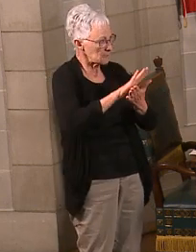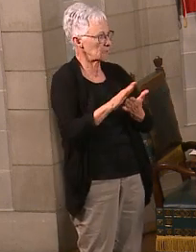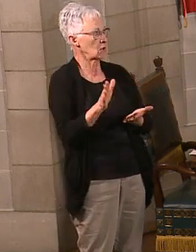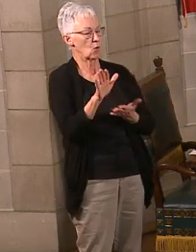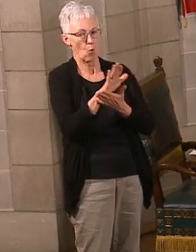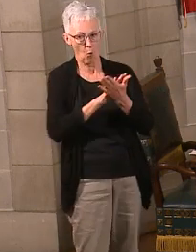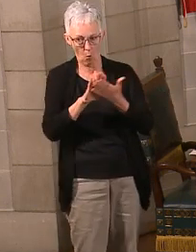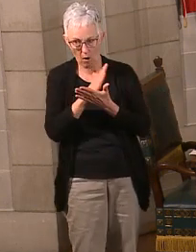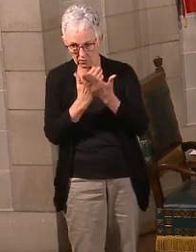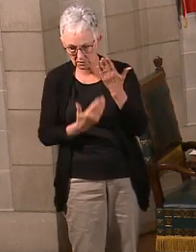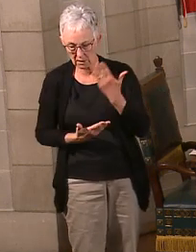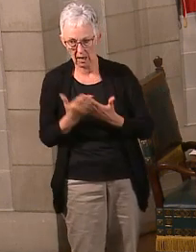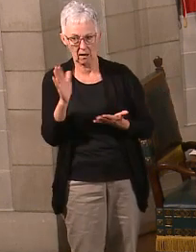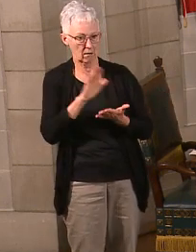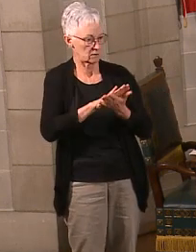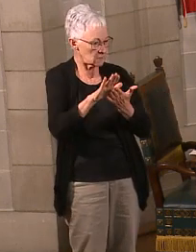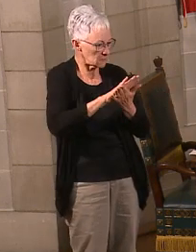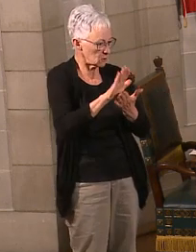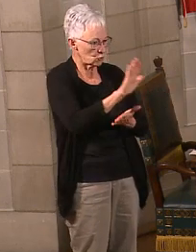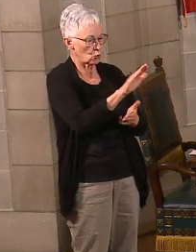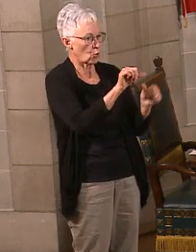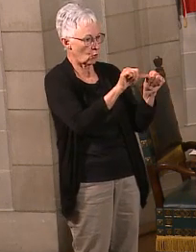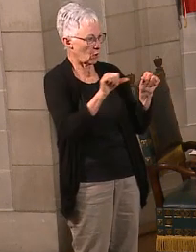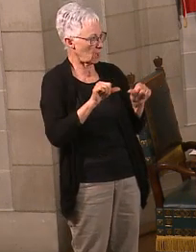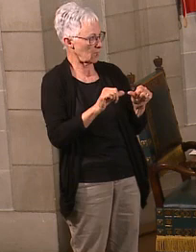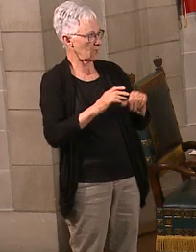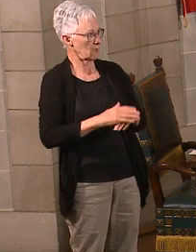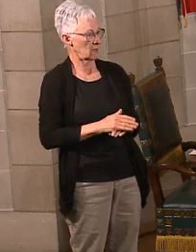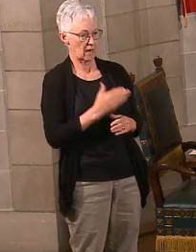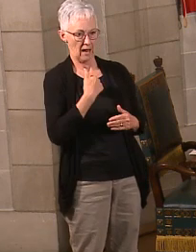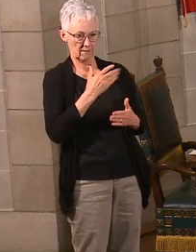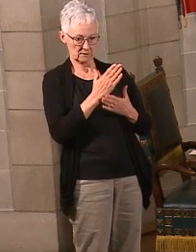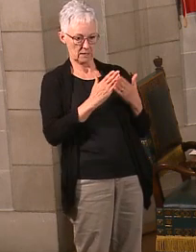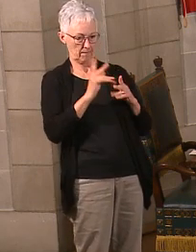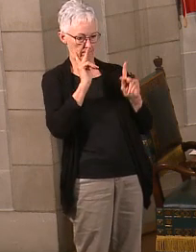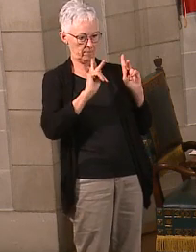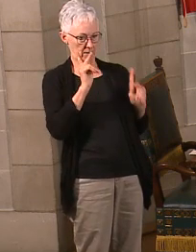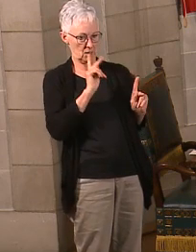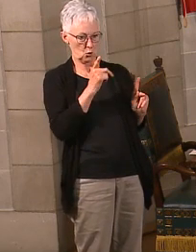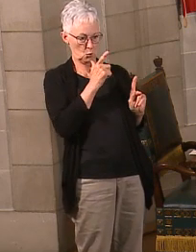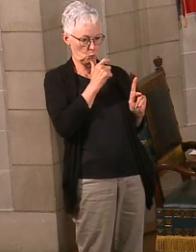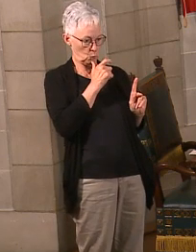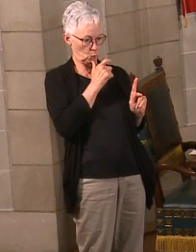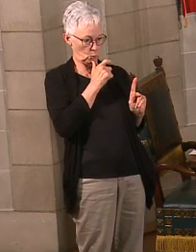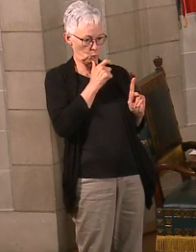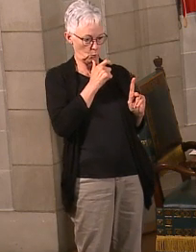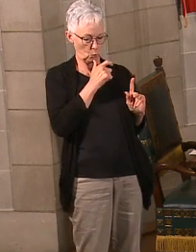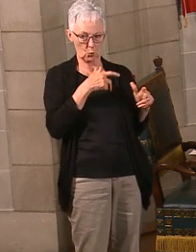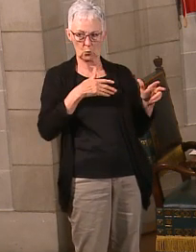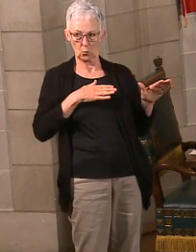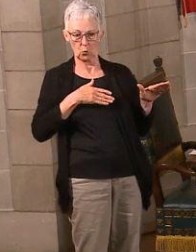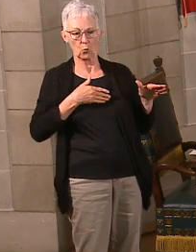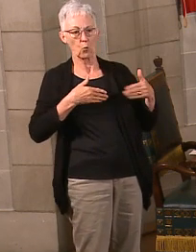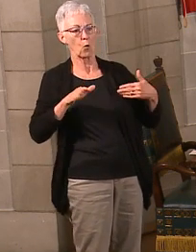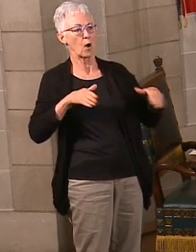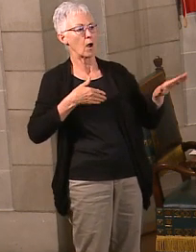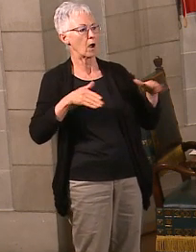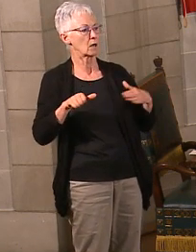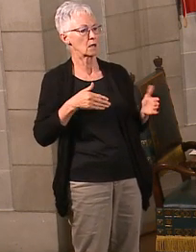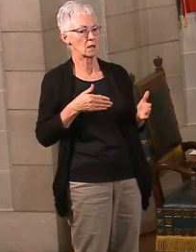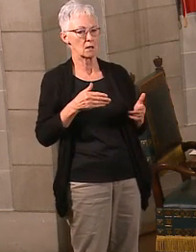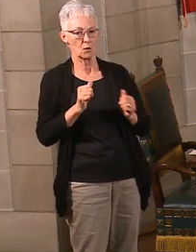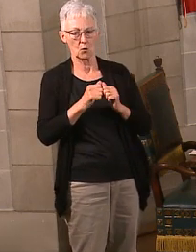clean your area. People dedicated to just walking around with properly diluted bleach solution and clean